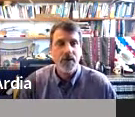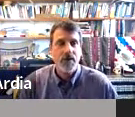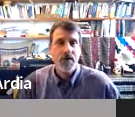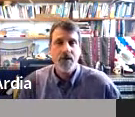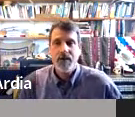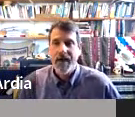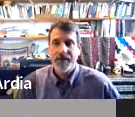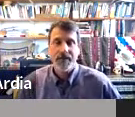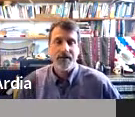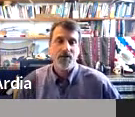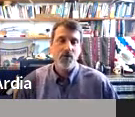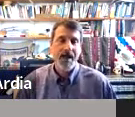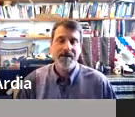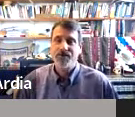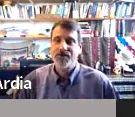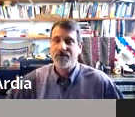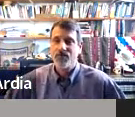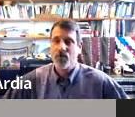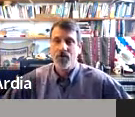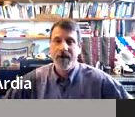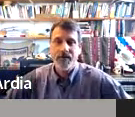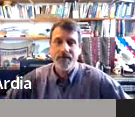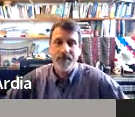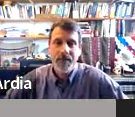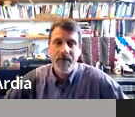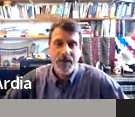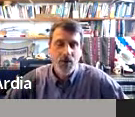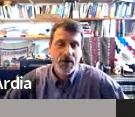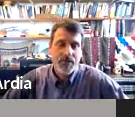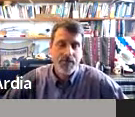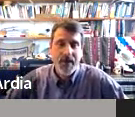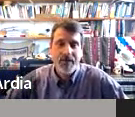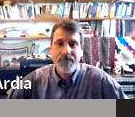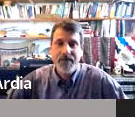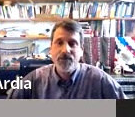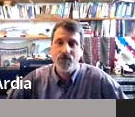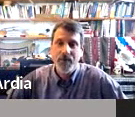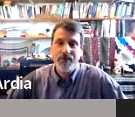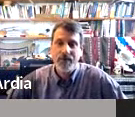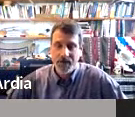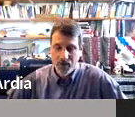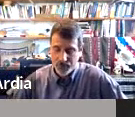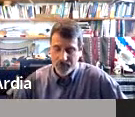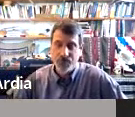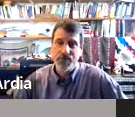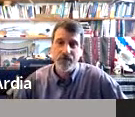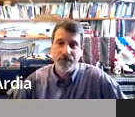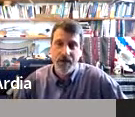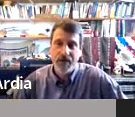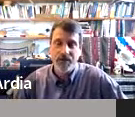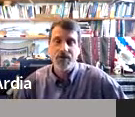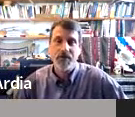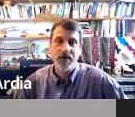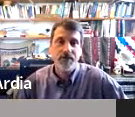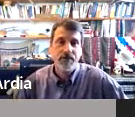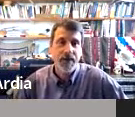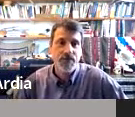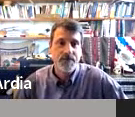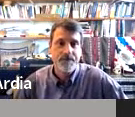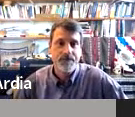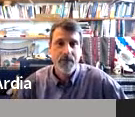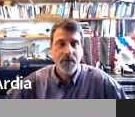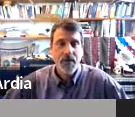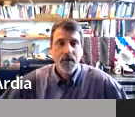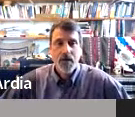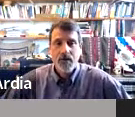South Florida, navigating local hazards in rural Kenya, he cooked up a plan for me to join his ongoing research on the physiology of